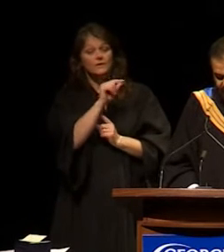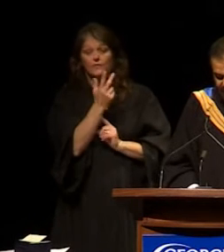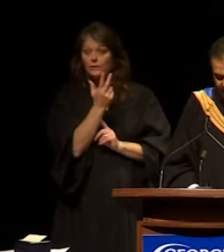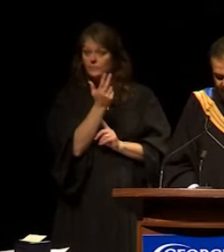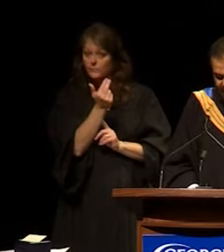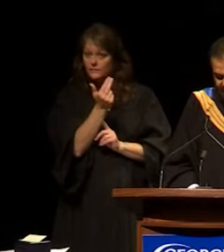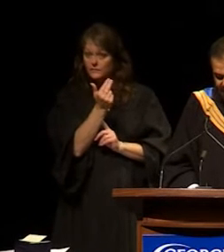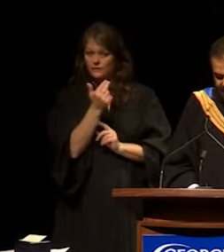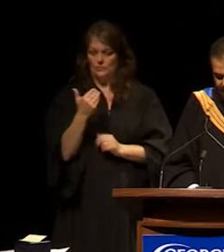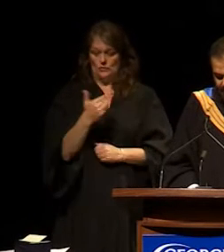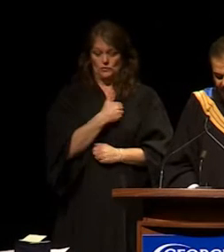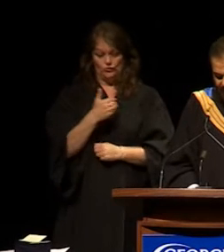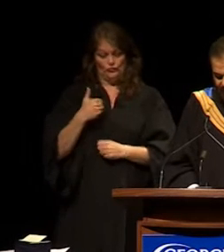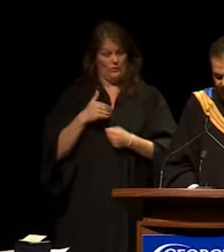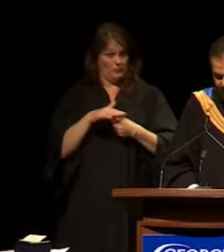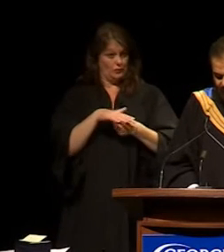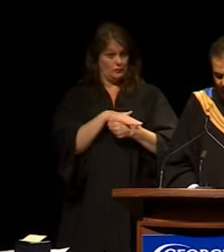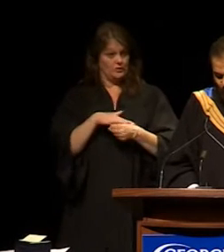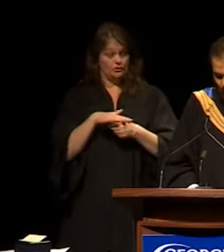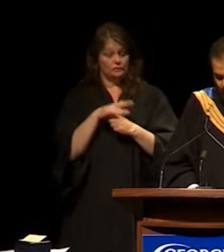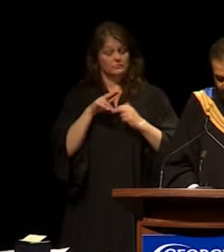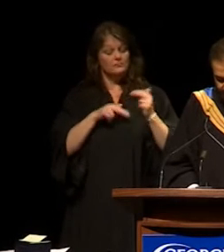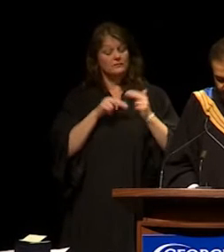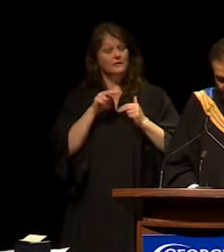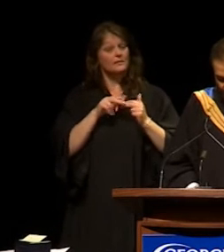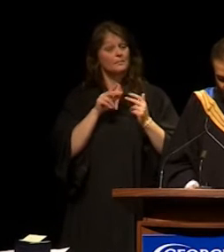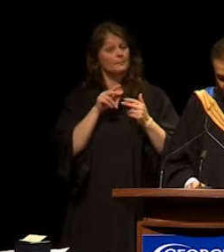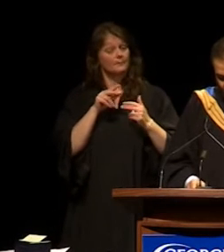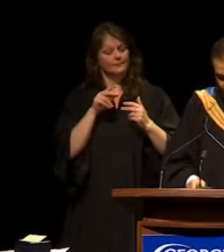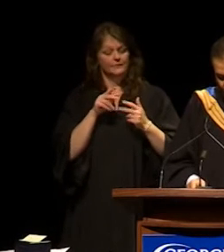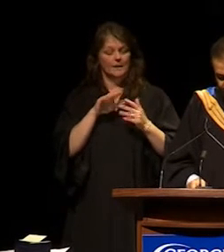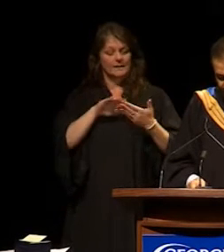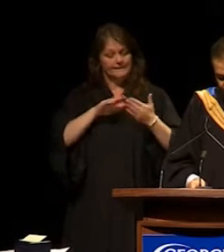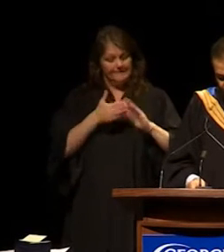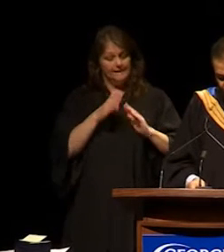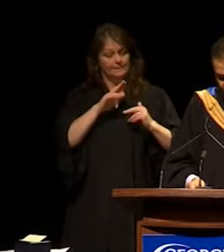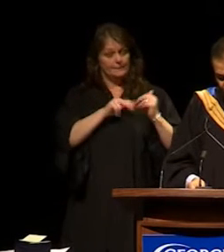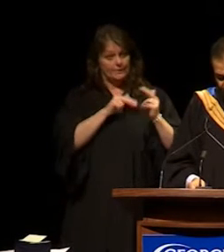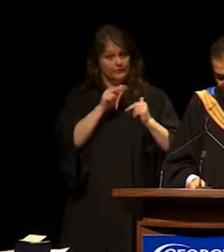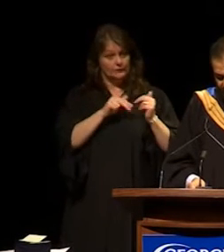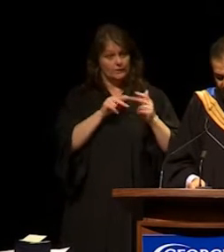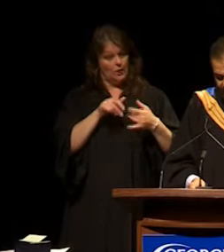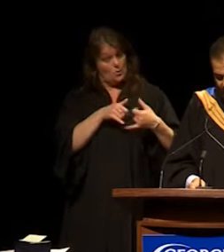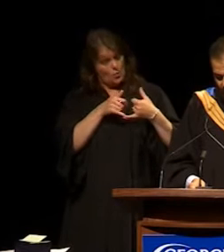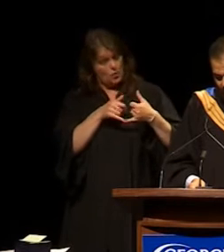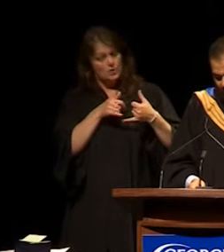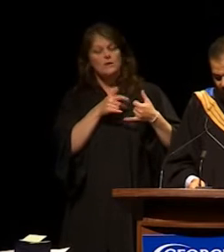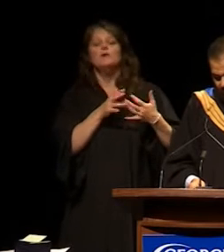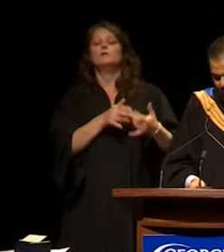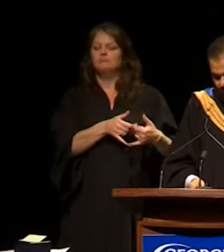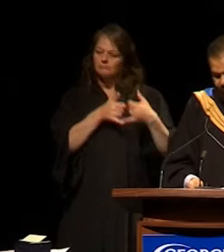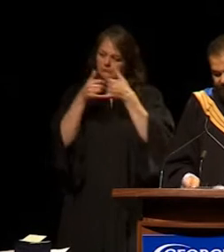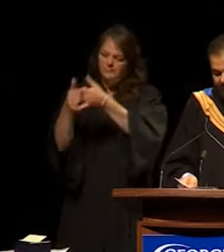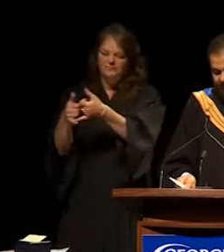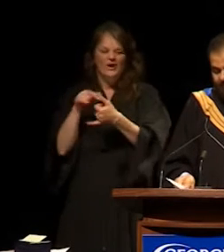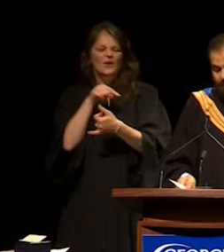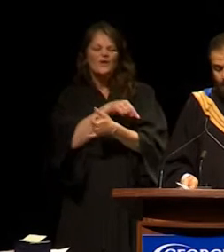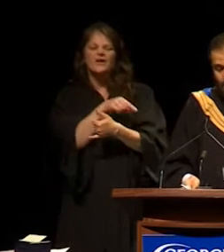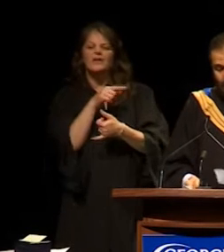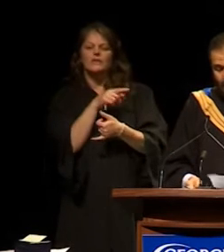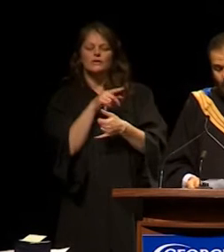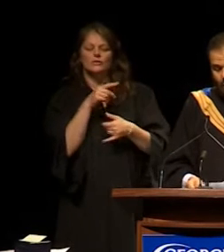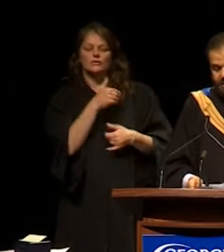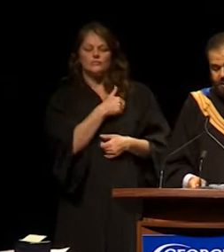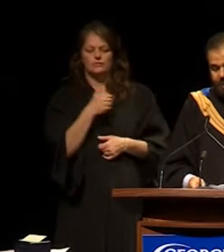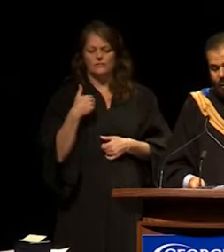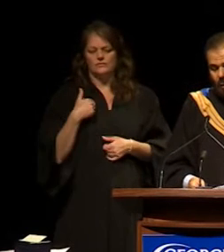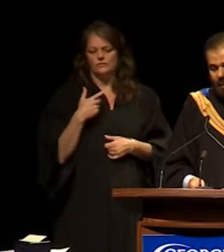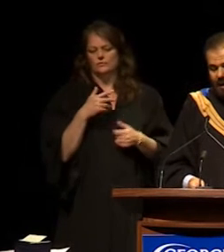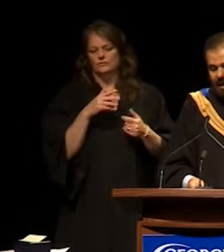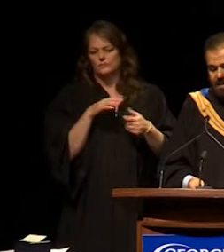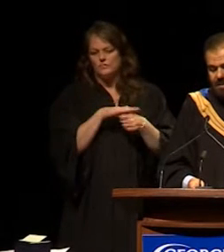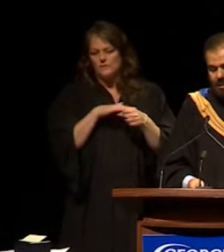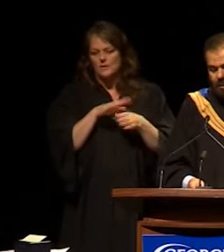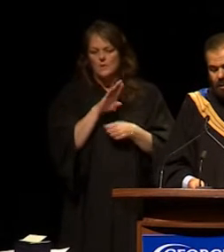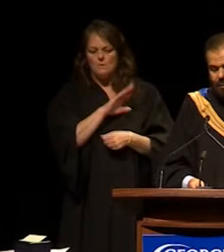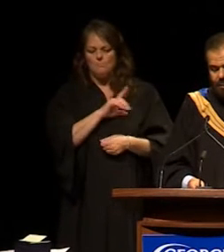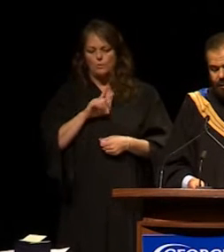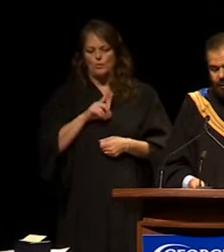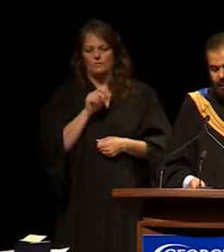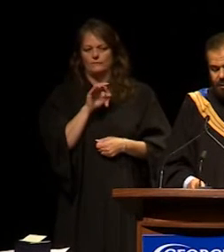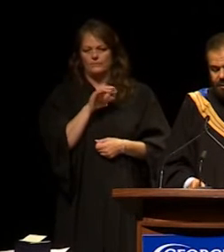Toronto Region City Builder Award from the Toronto Region Board of Trade, which